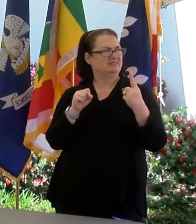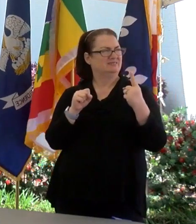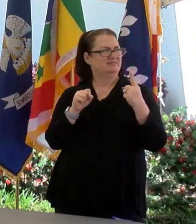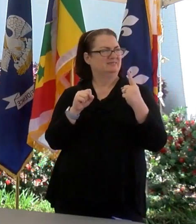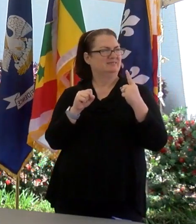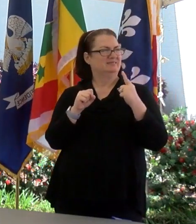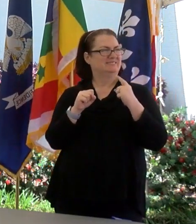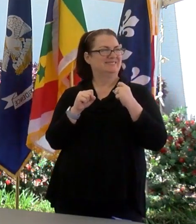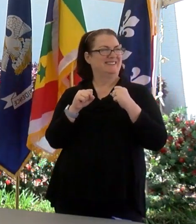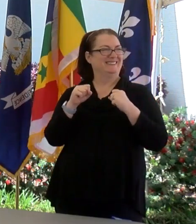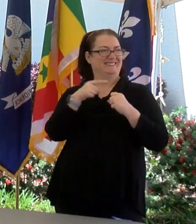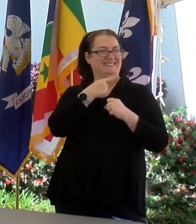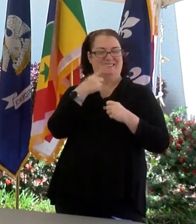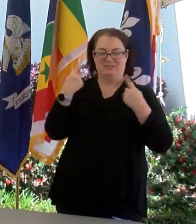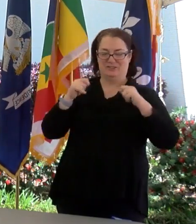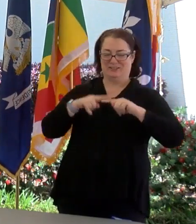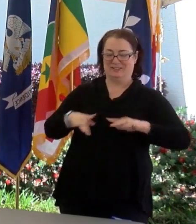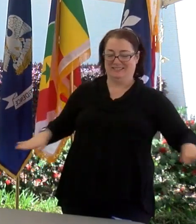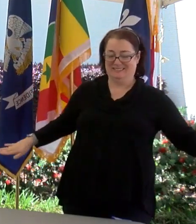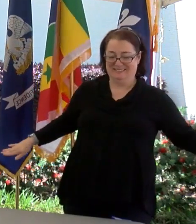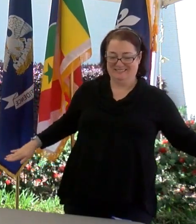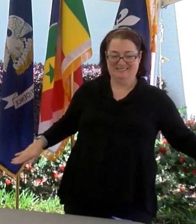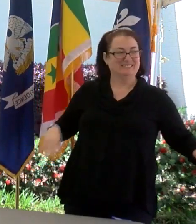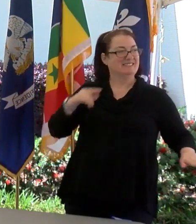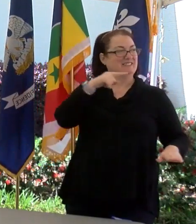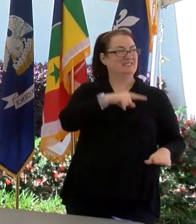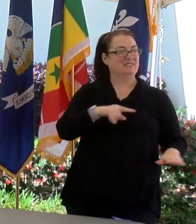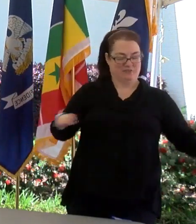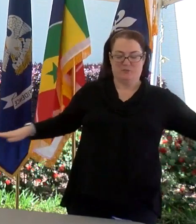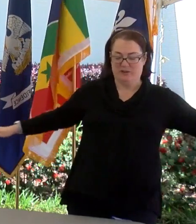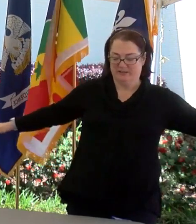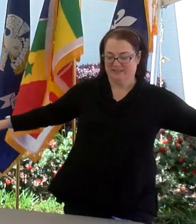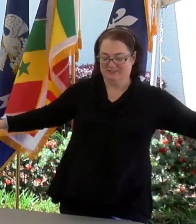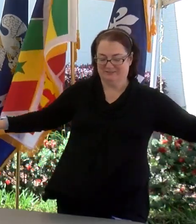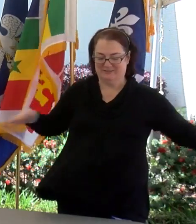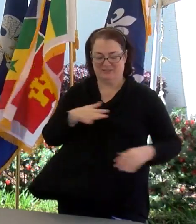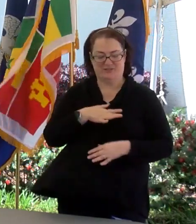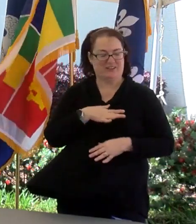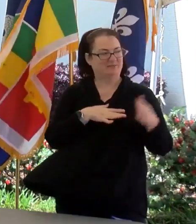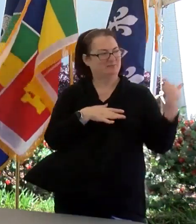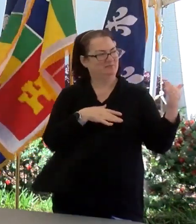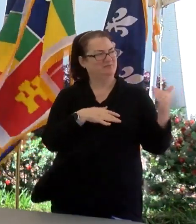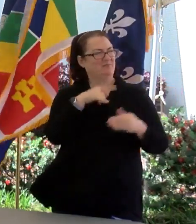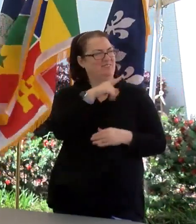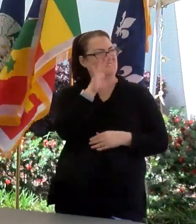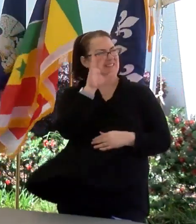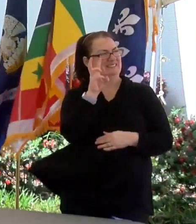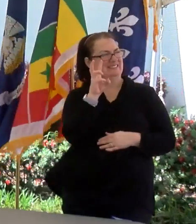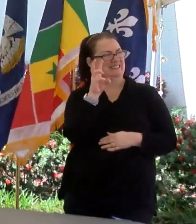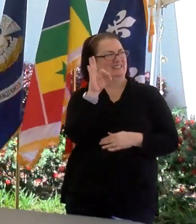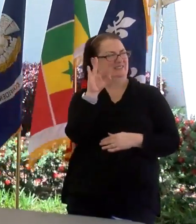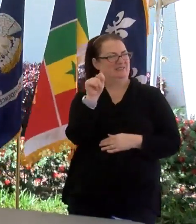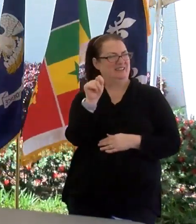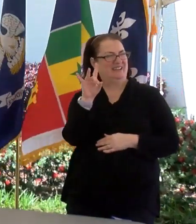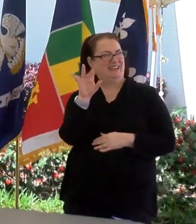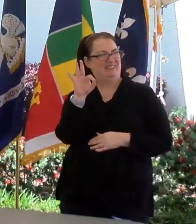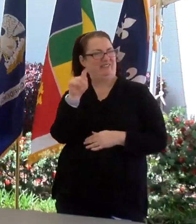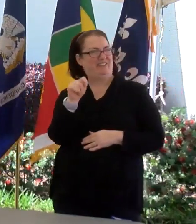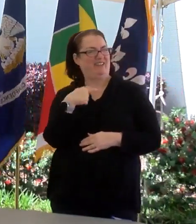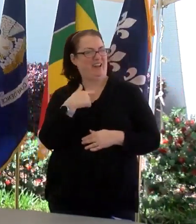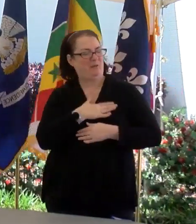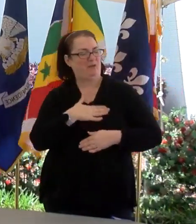Mikey. Well, that's okay. Step up with your, with your arms. There you go. So, um, so you're 60, maybe 80. Yeah, sure. I appreciate it.